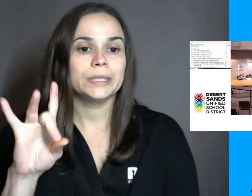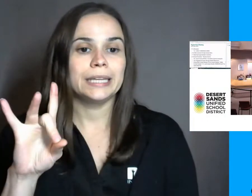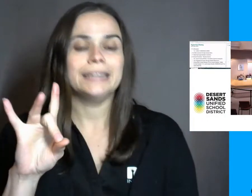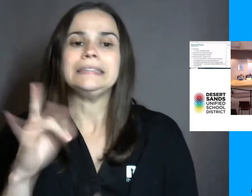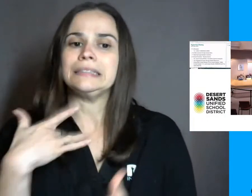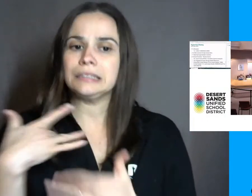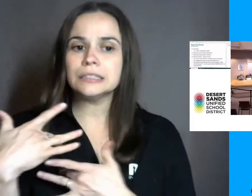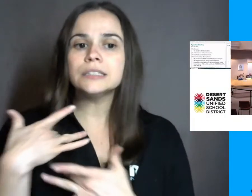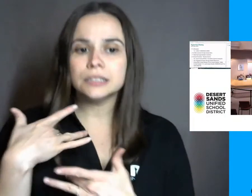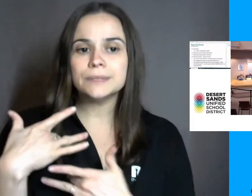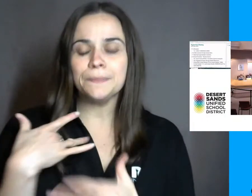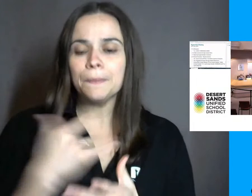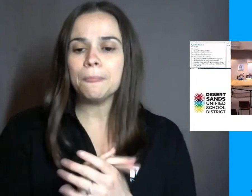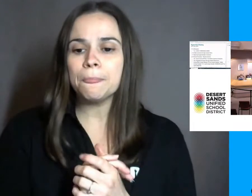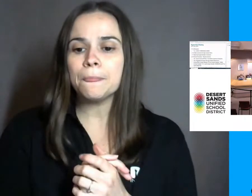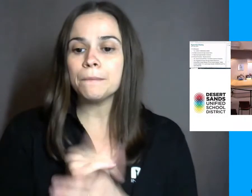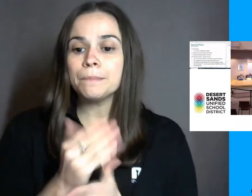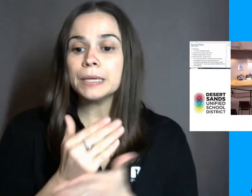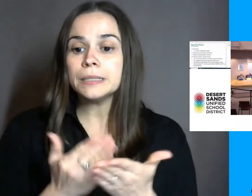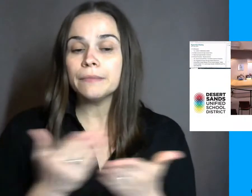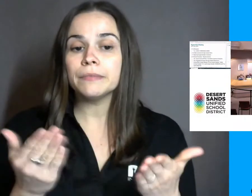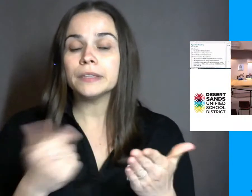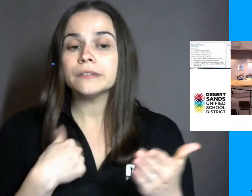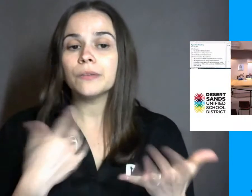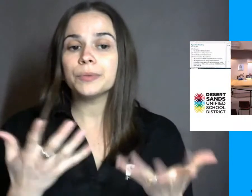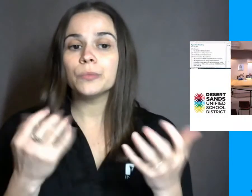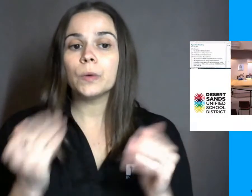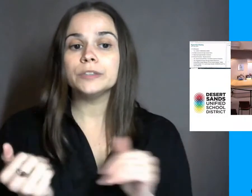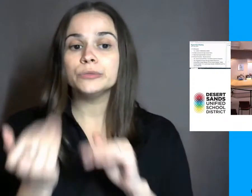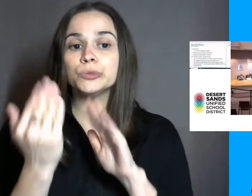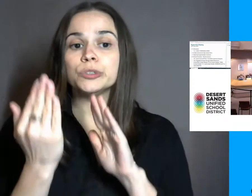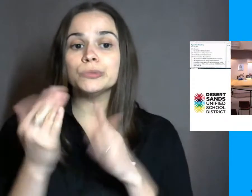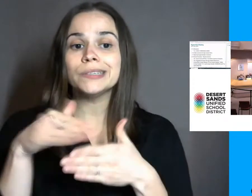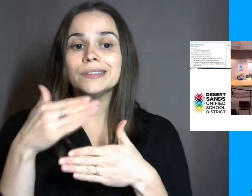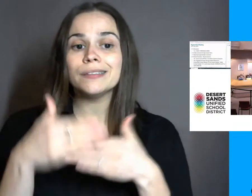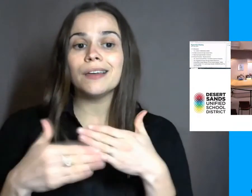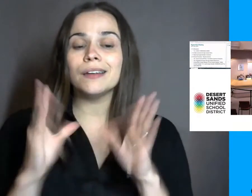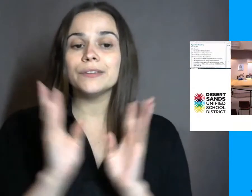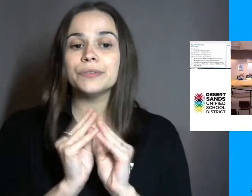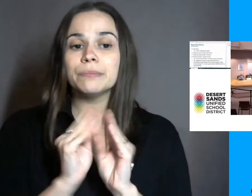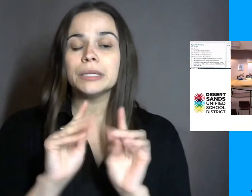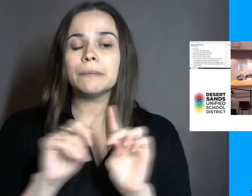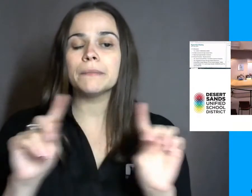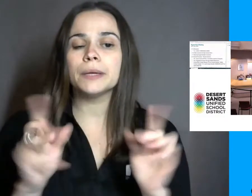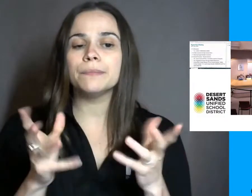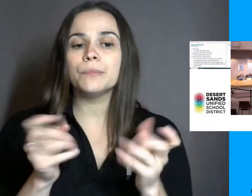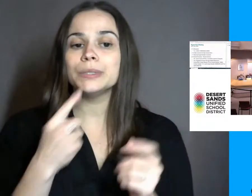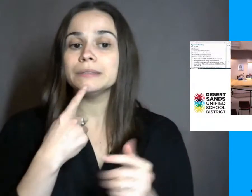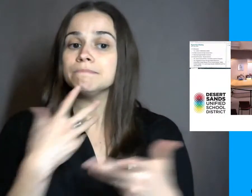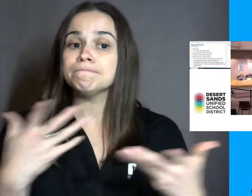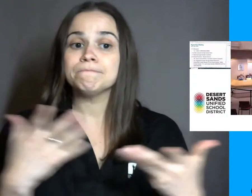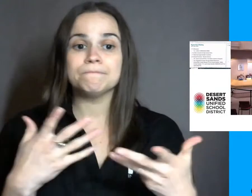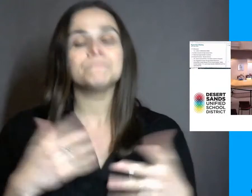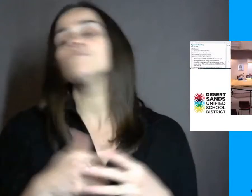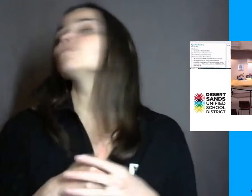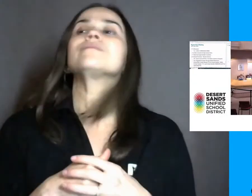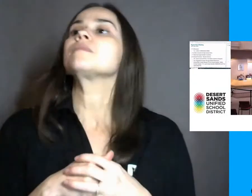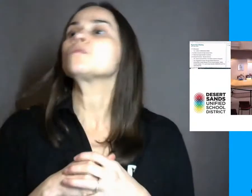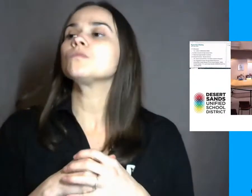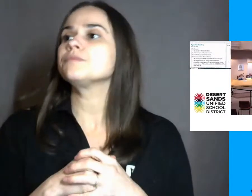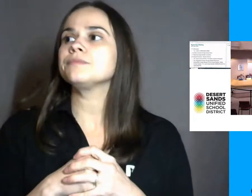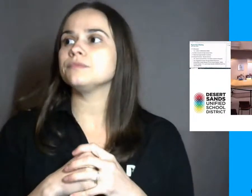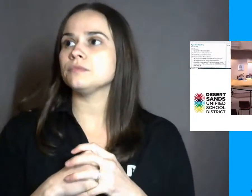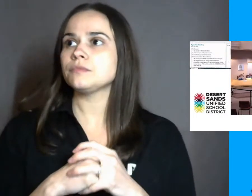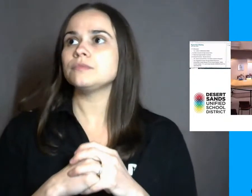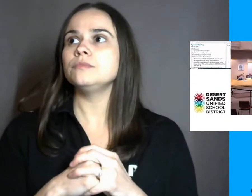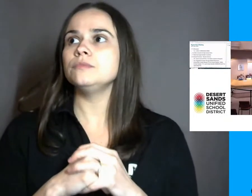There'll be some things that I'll be wanting to address at the end of the meeting, but I do want to say, as a person that started off